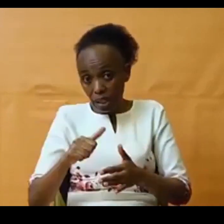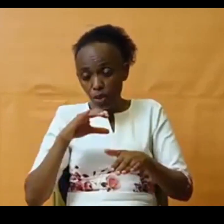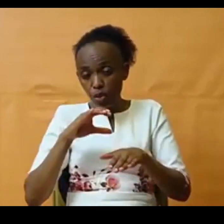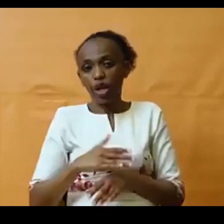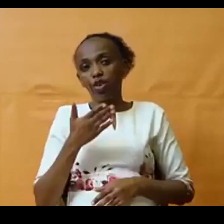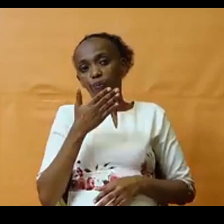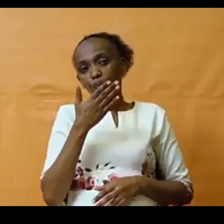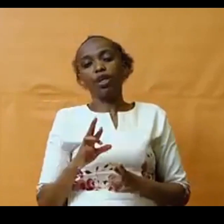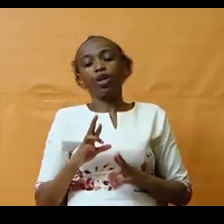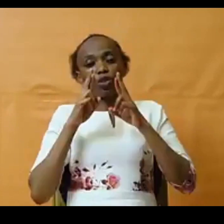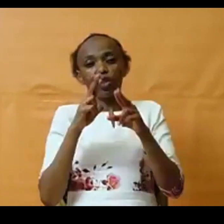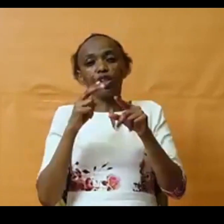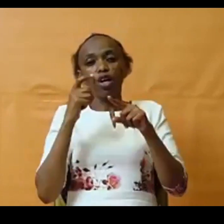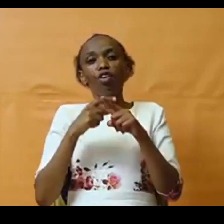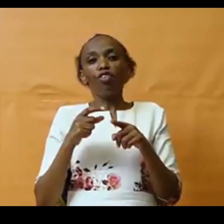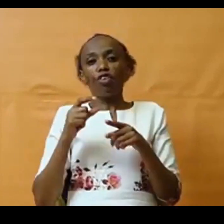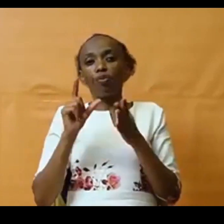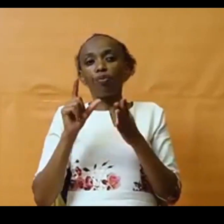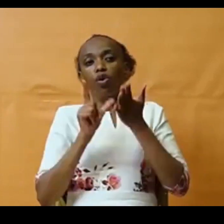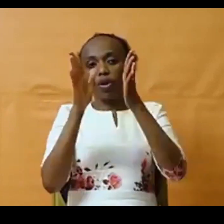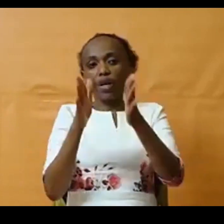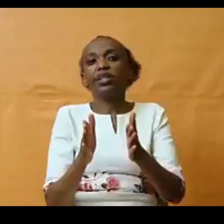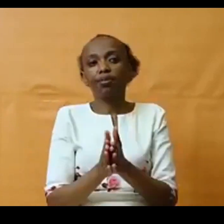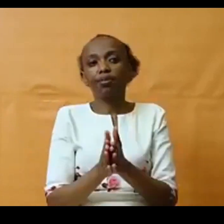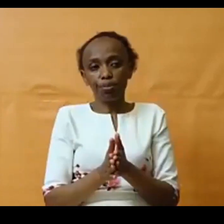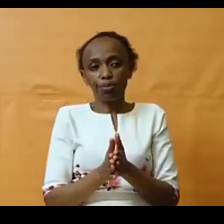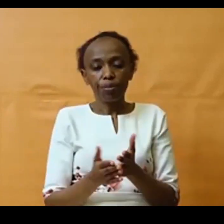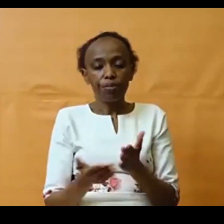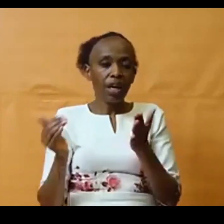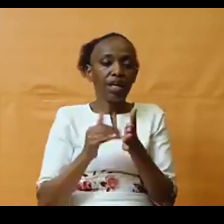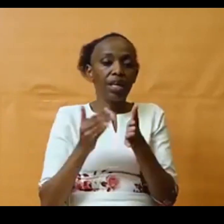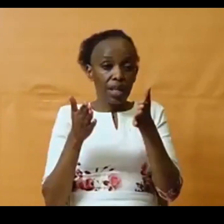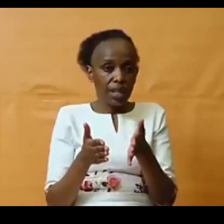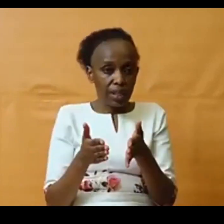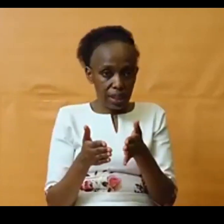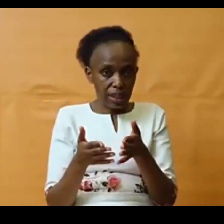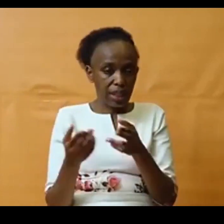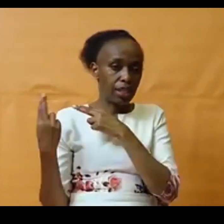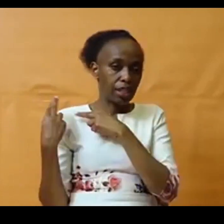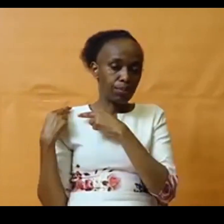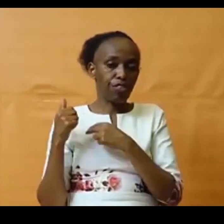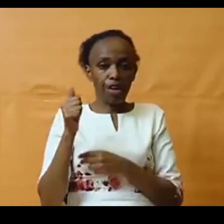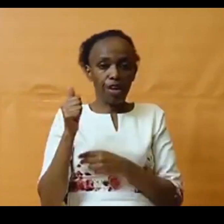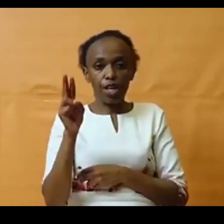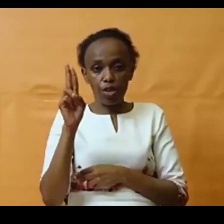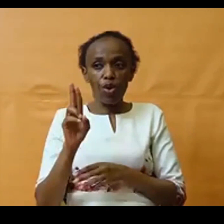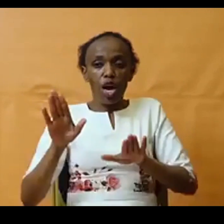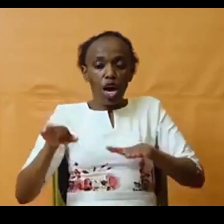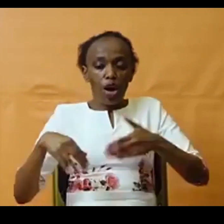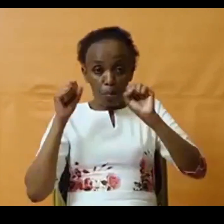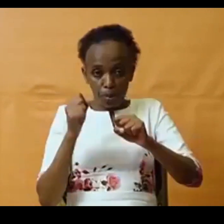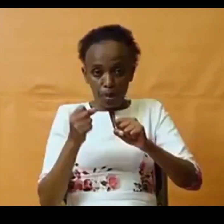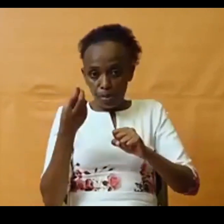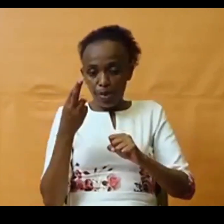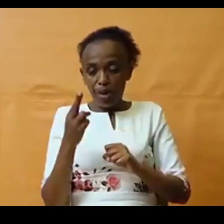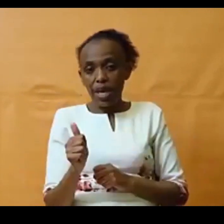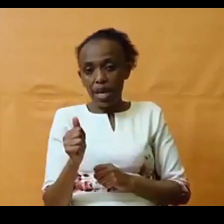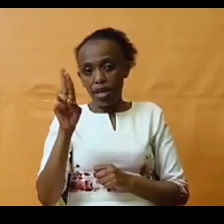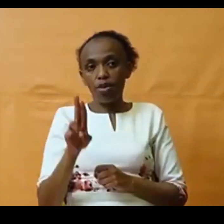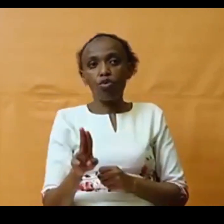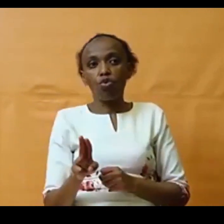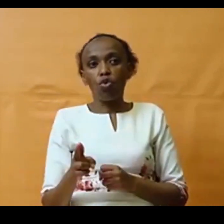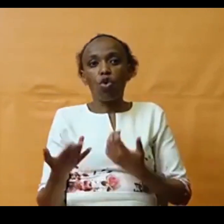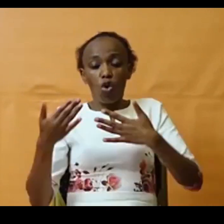outcomes from their creditors? And again, this is the role of the African Union. How can the African Union convene those types